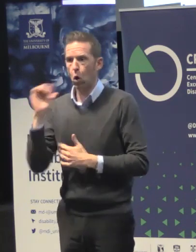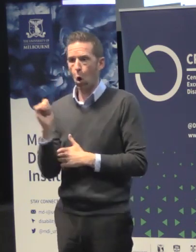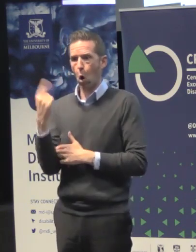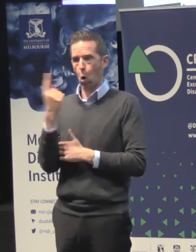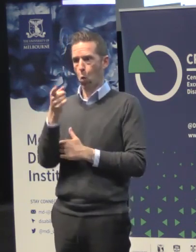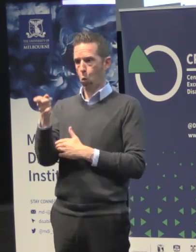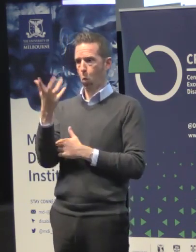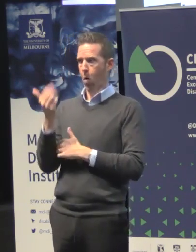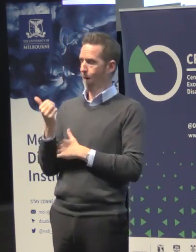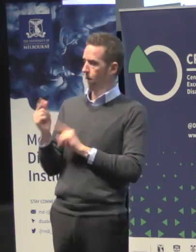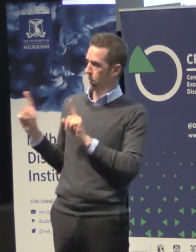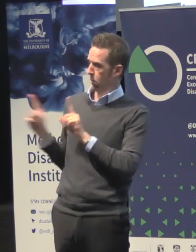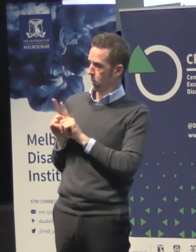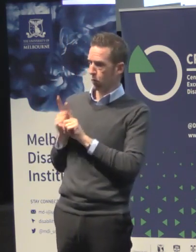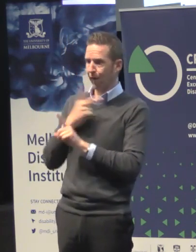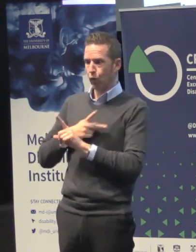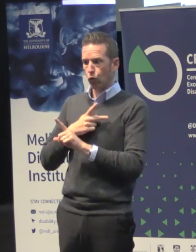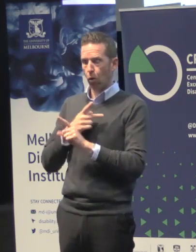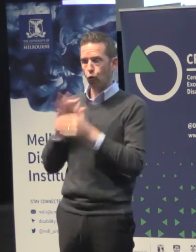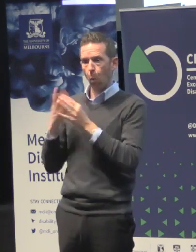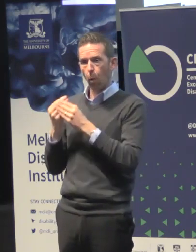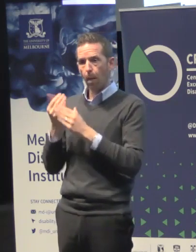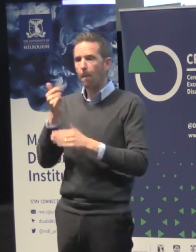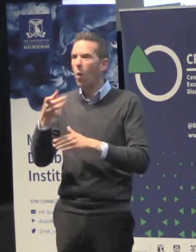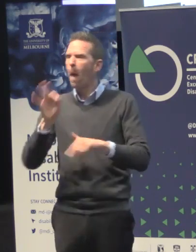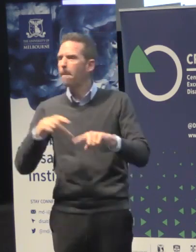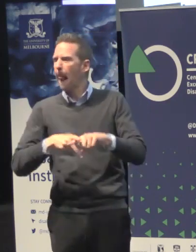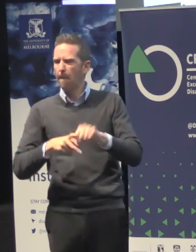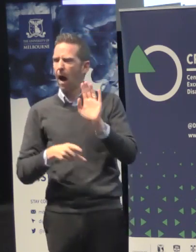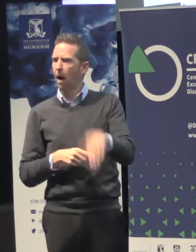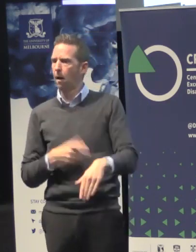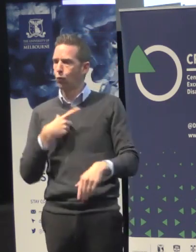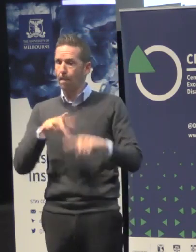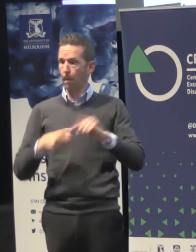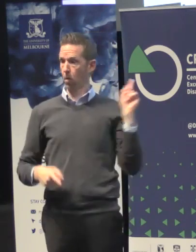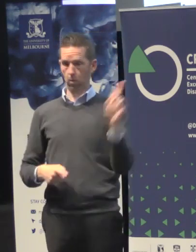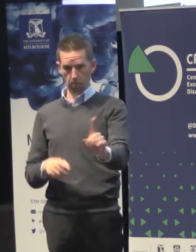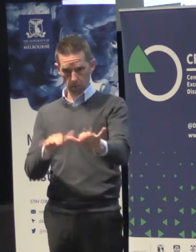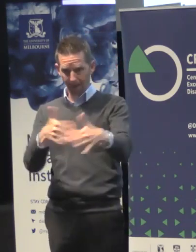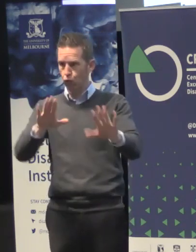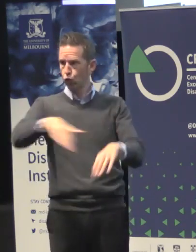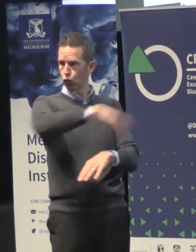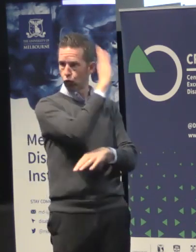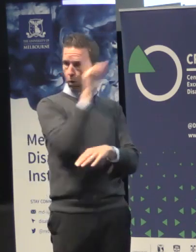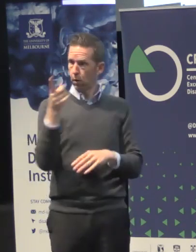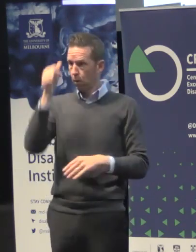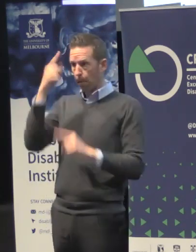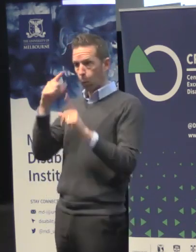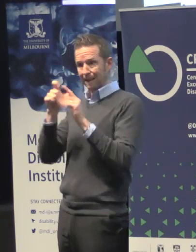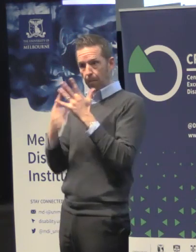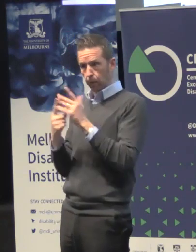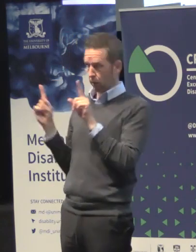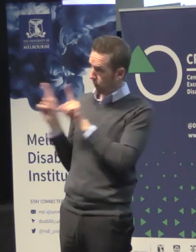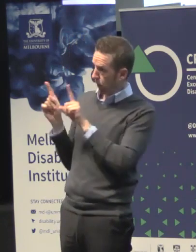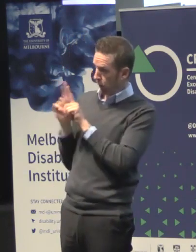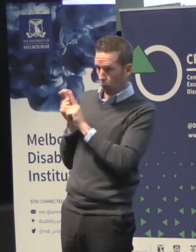having a professional a relationship with. Maybe not the plumber, but that's because he or she comes and goes. But this is a relationship day in, day